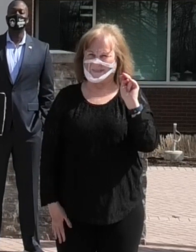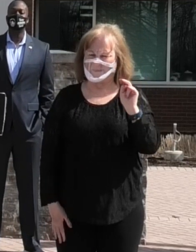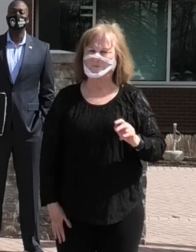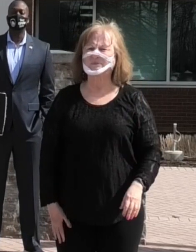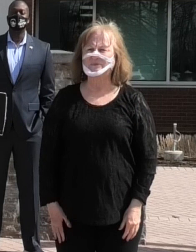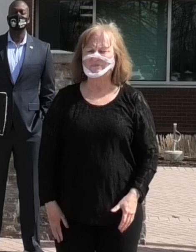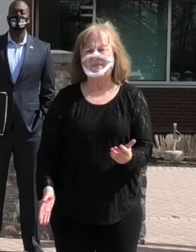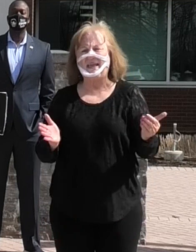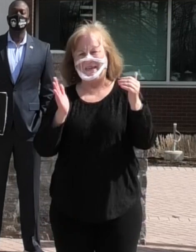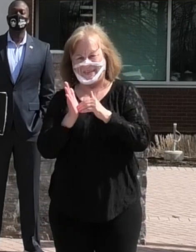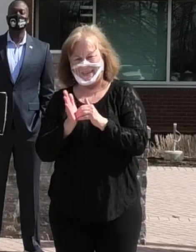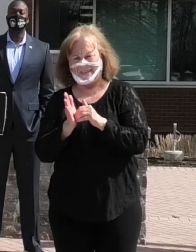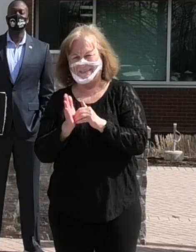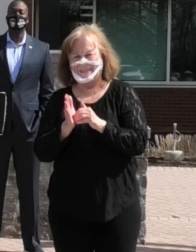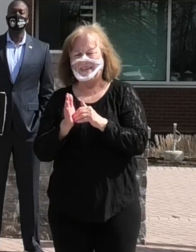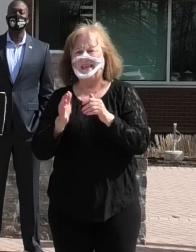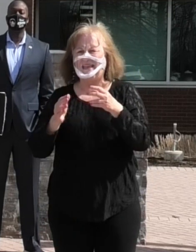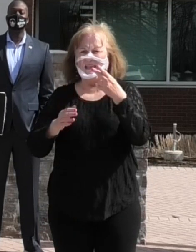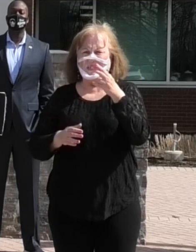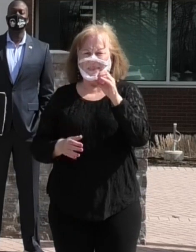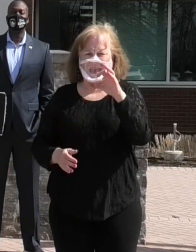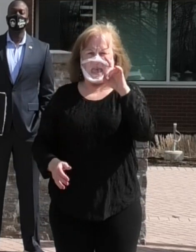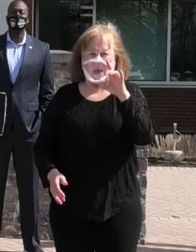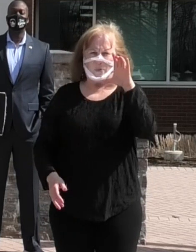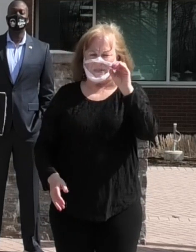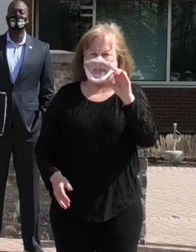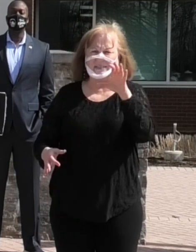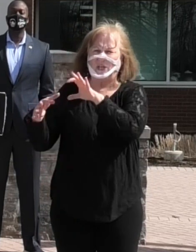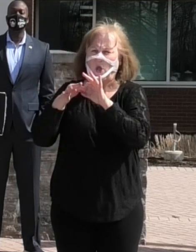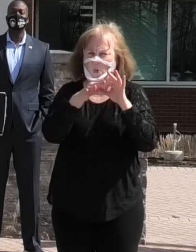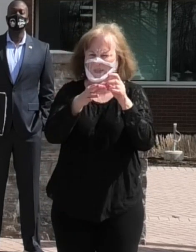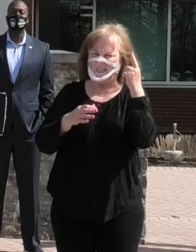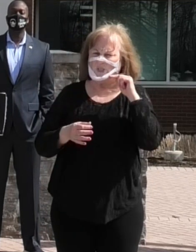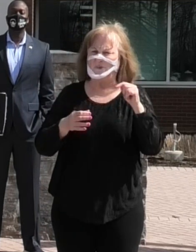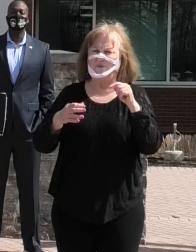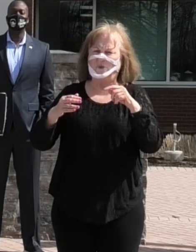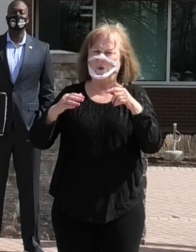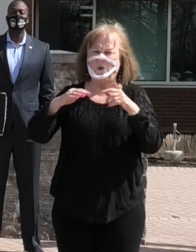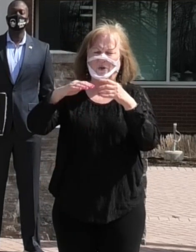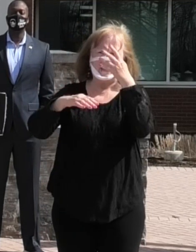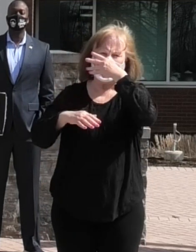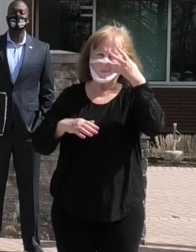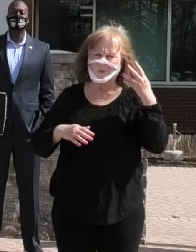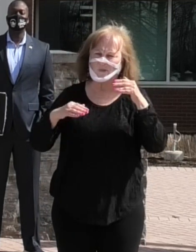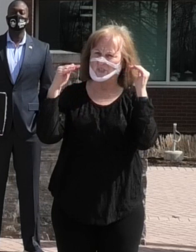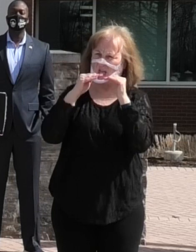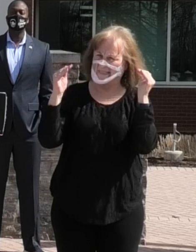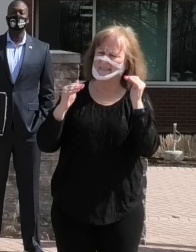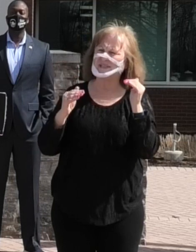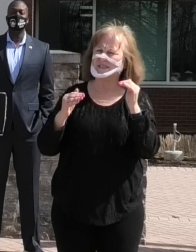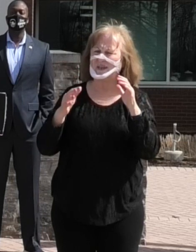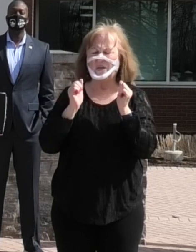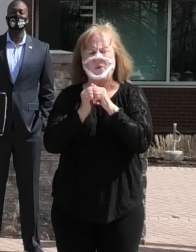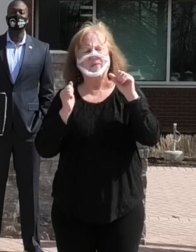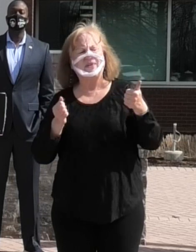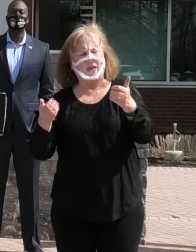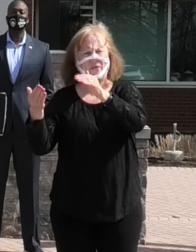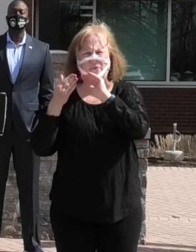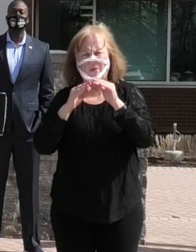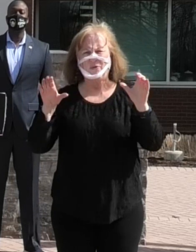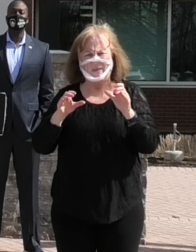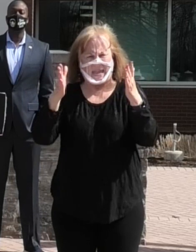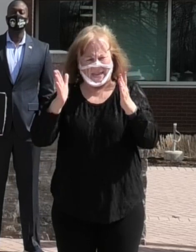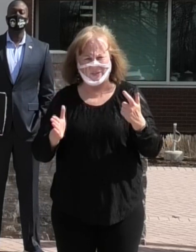Laurieliskin. And again, it's the Howard County Coalition for Immigrant Justice. Along with other community